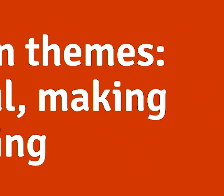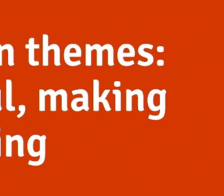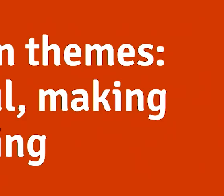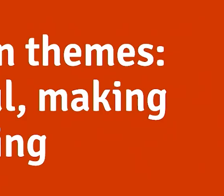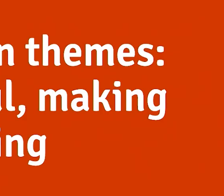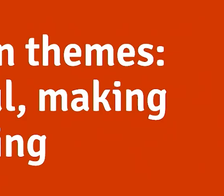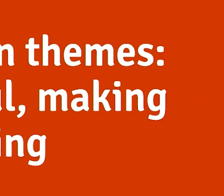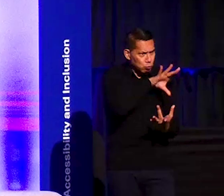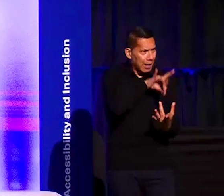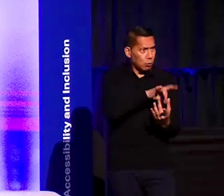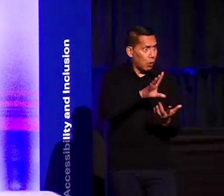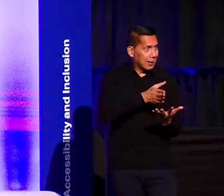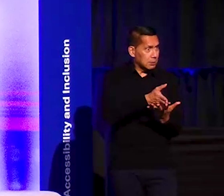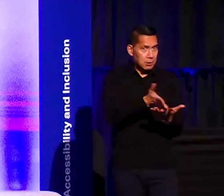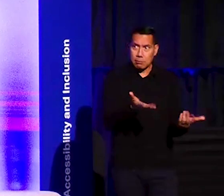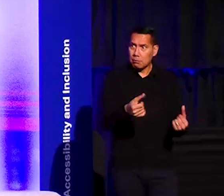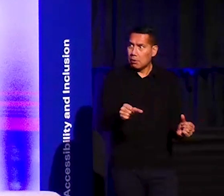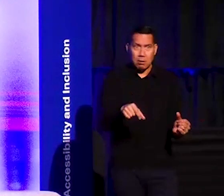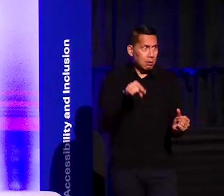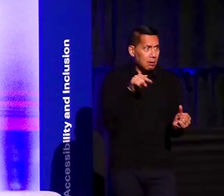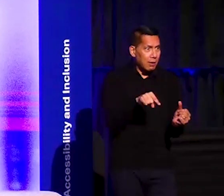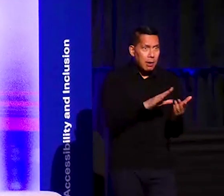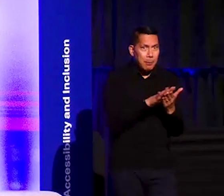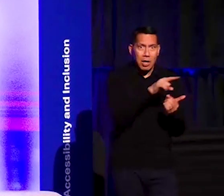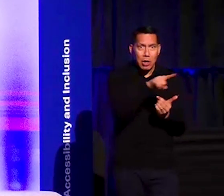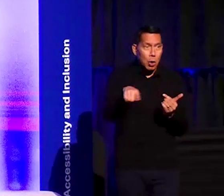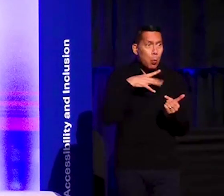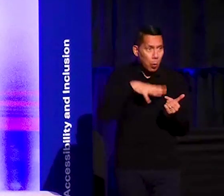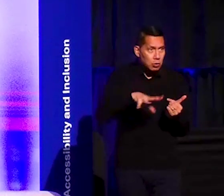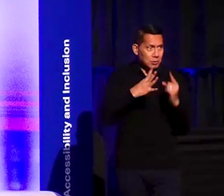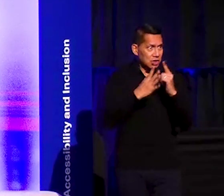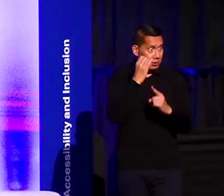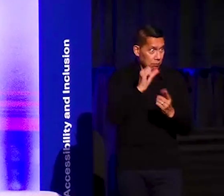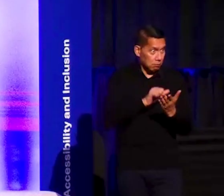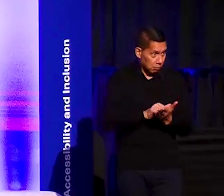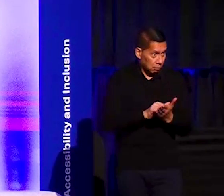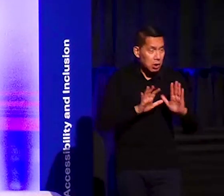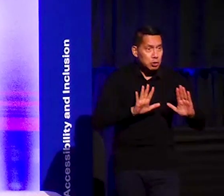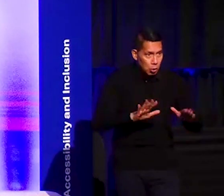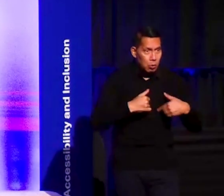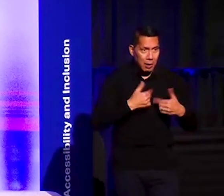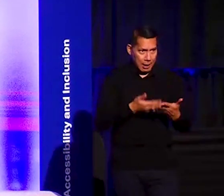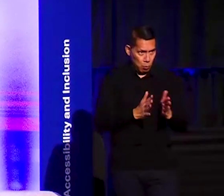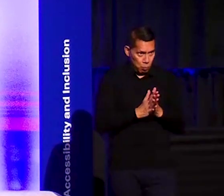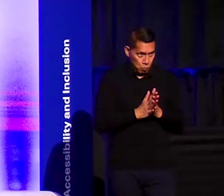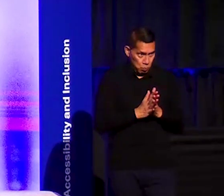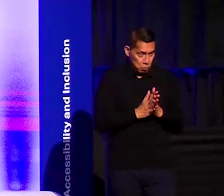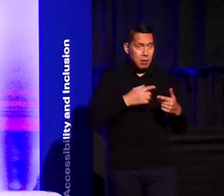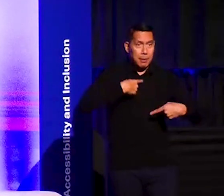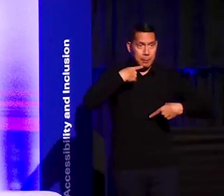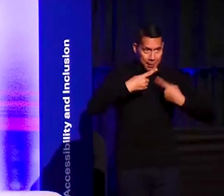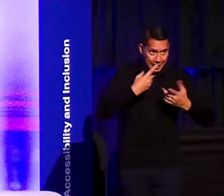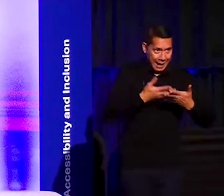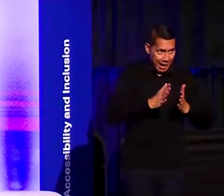of accessibility as well. These are the things that we're trying to achieve. So what I'm going to do is try and tell you the